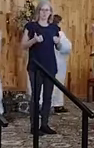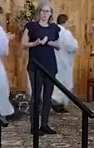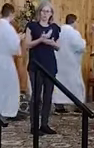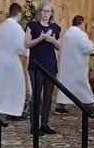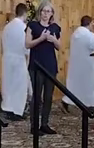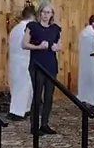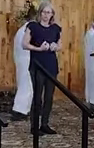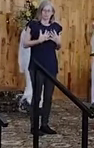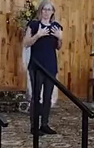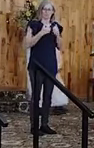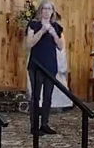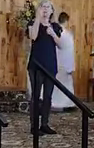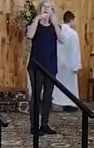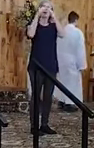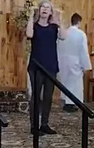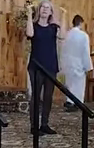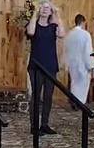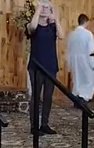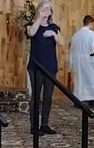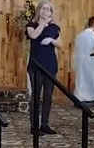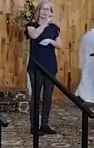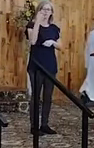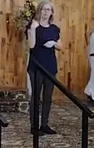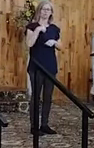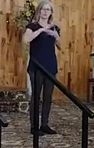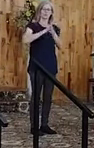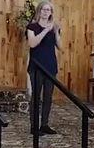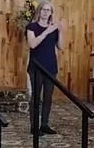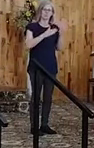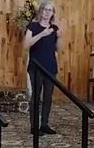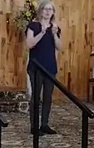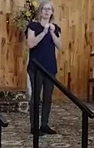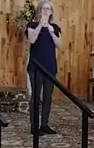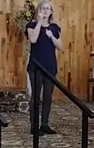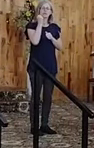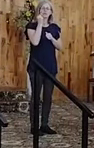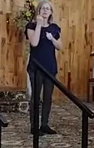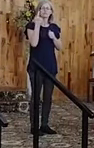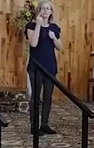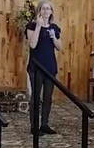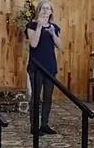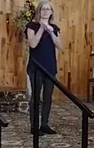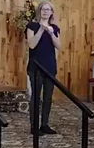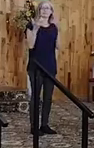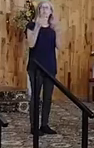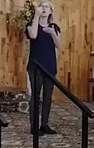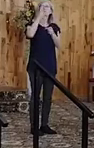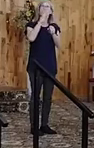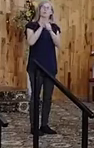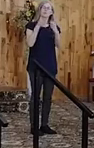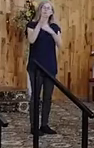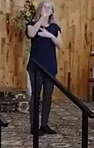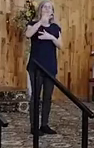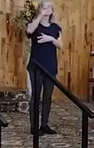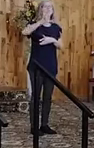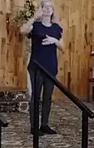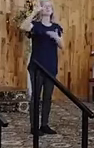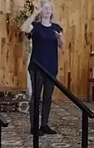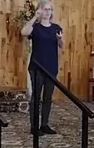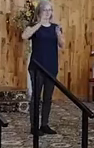these heavenly sacraments, we may be prepared by your gift for receiving what they promise through Christ our